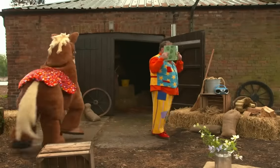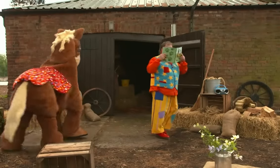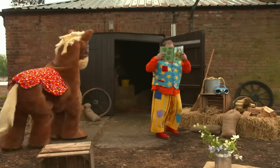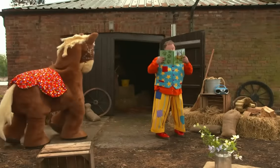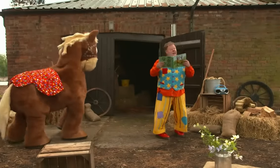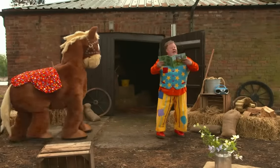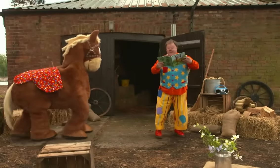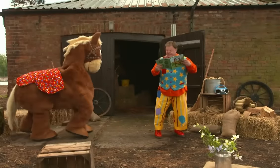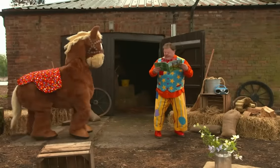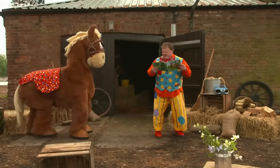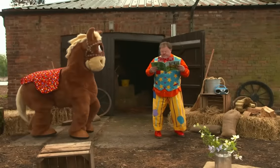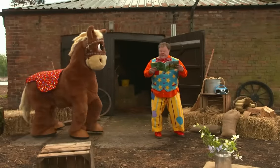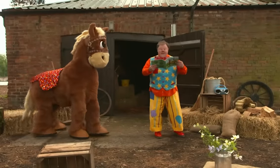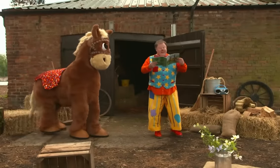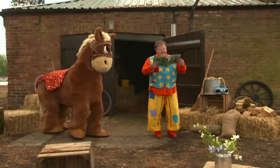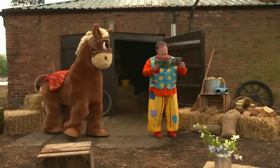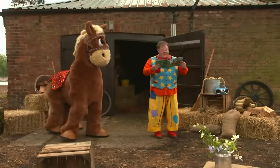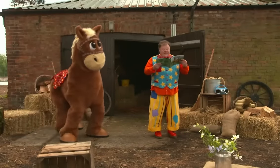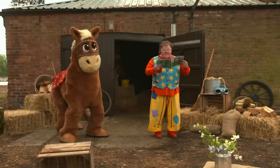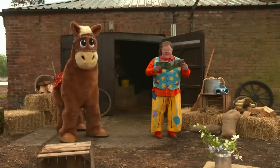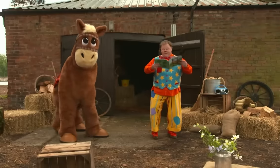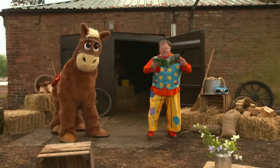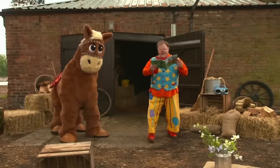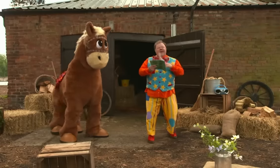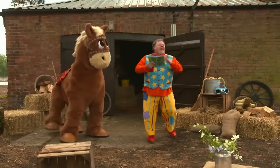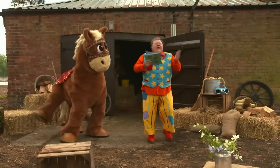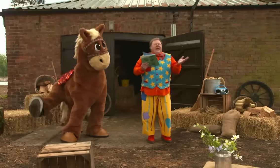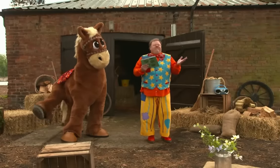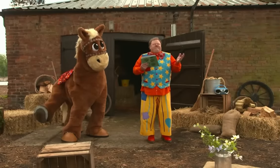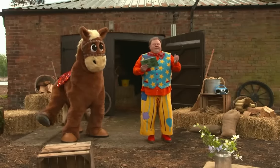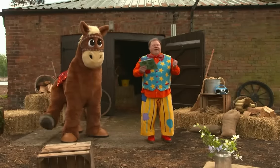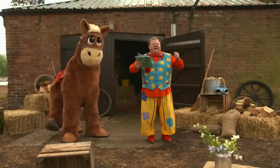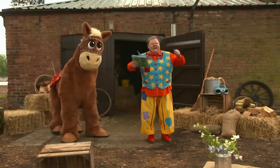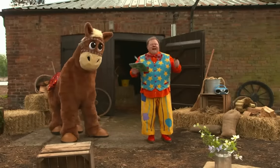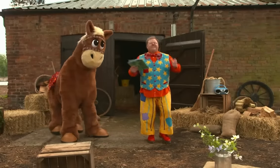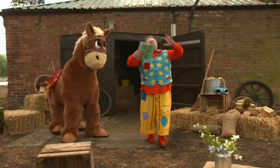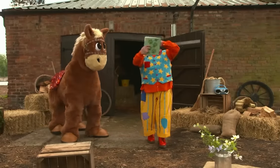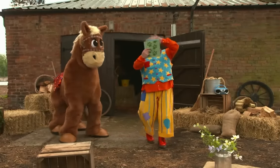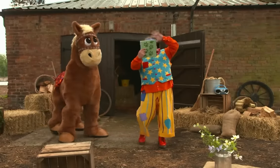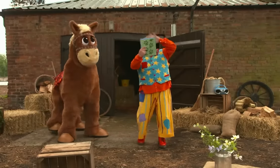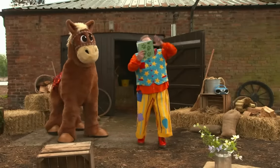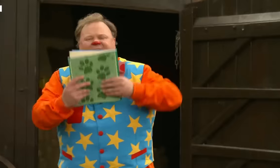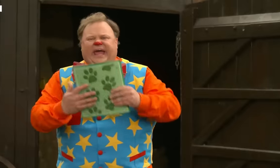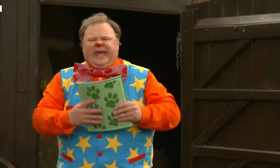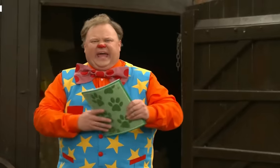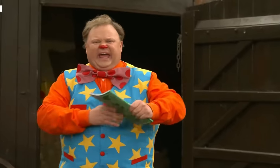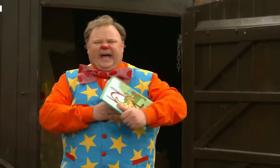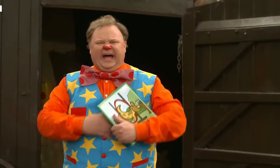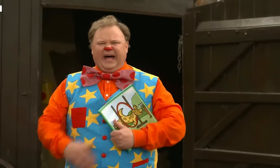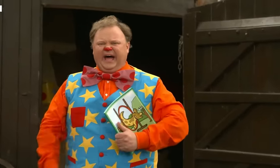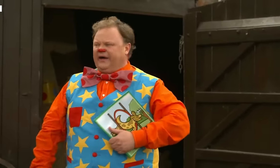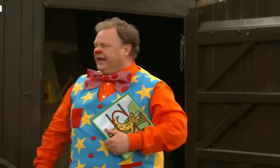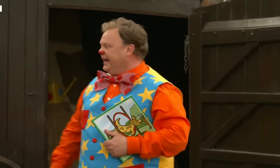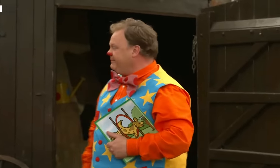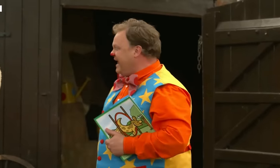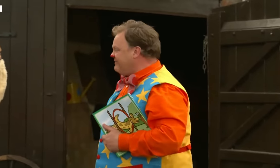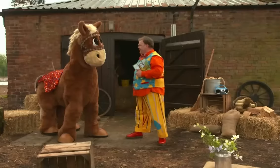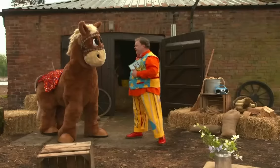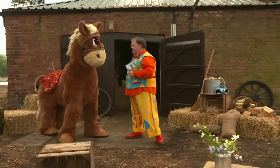around. Woo-hoo! That's what it's all about. Everybody now die. Oh, I'm never going to get